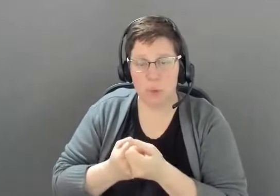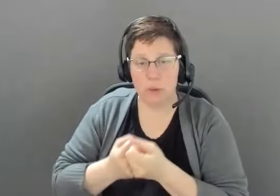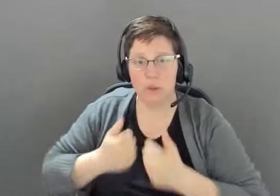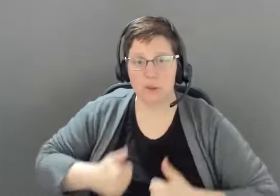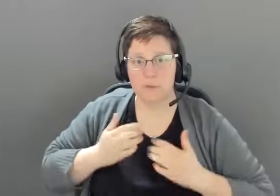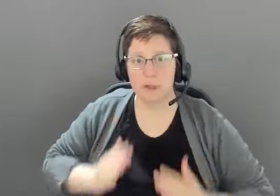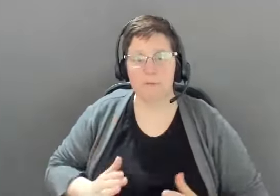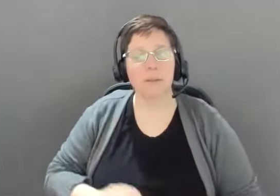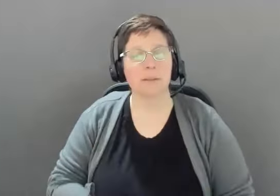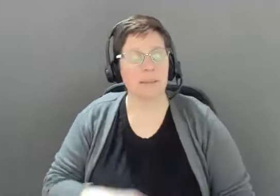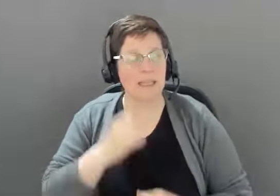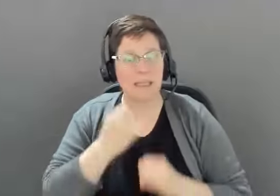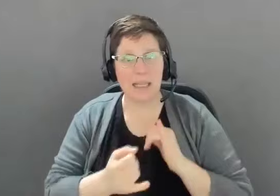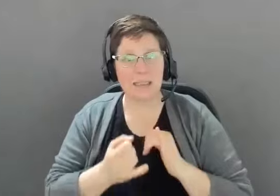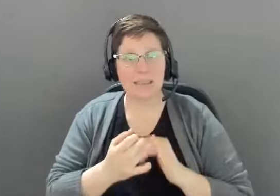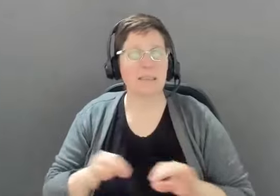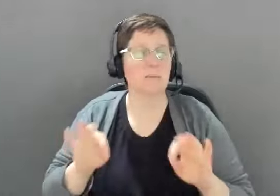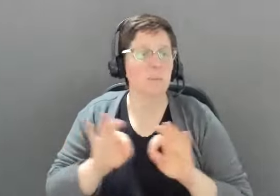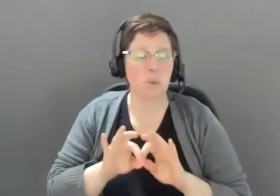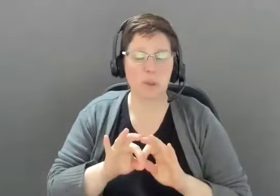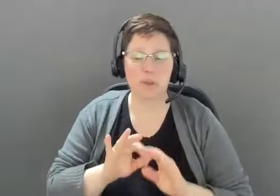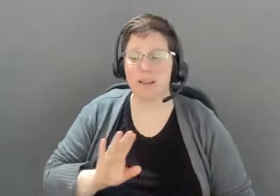And finally, it's crucial to center survivors' voices and decisions.